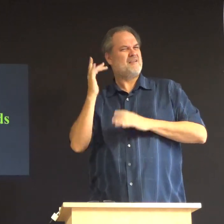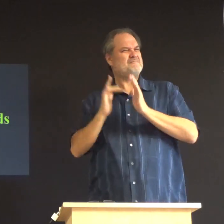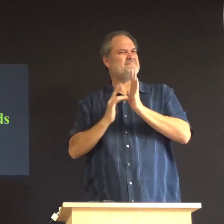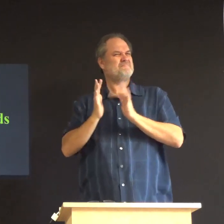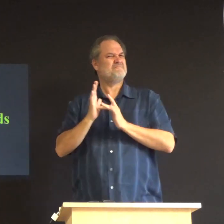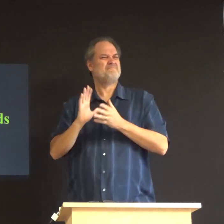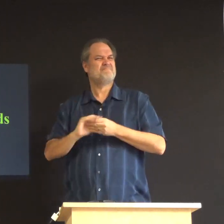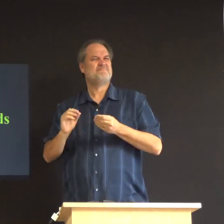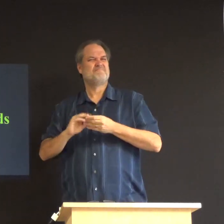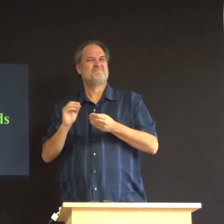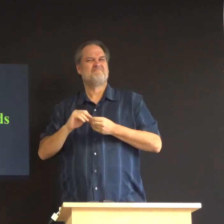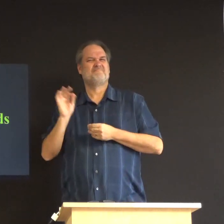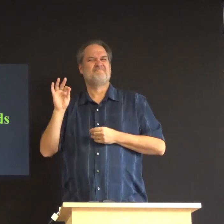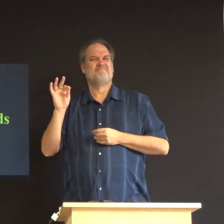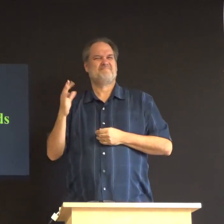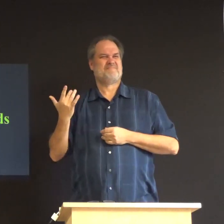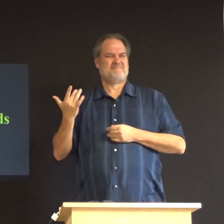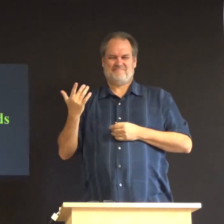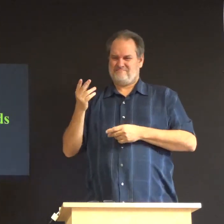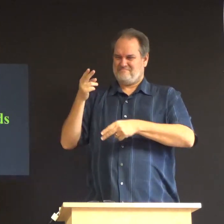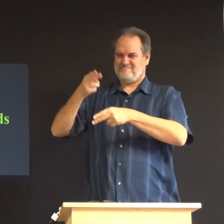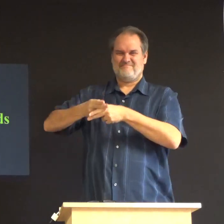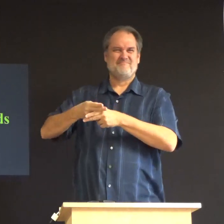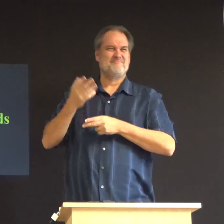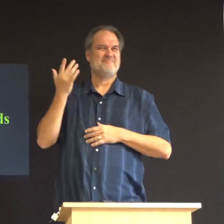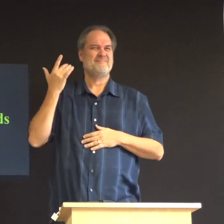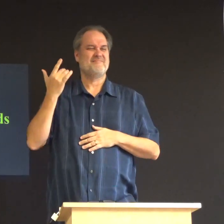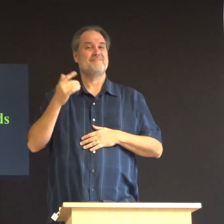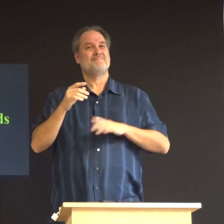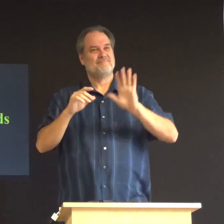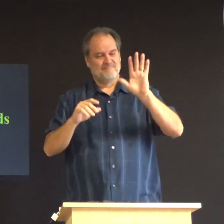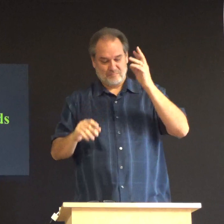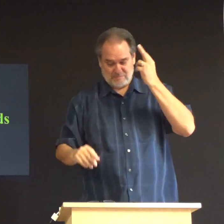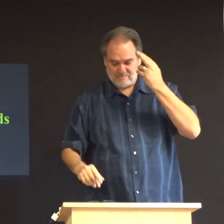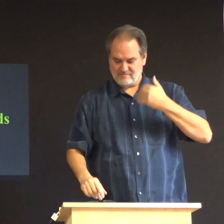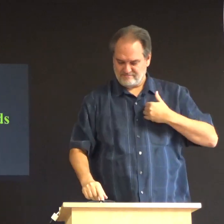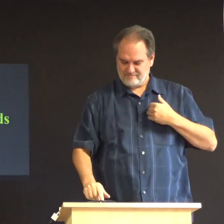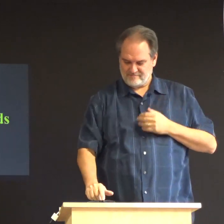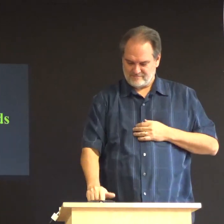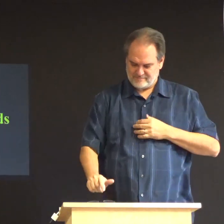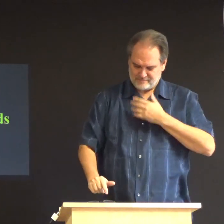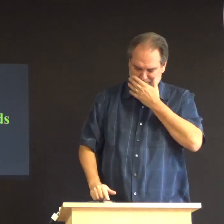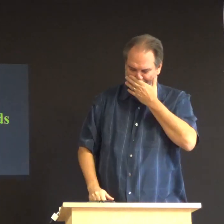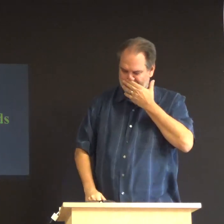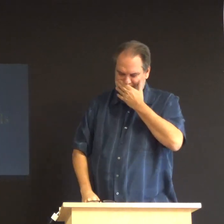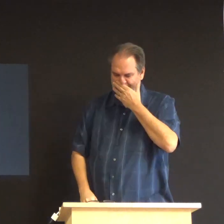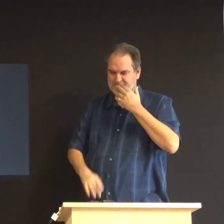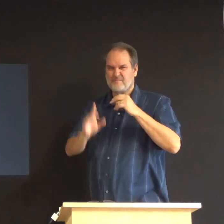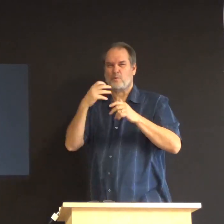when it grows, it becomes a large tree. So why did Jesus talk about the mustard seed?